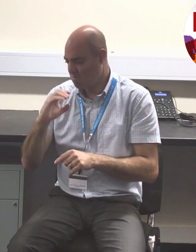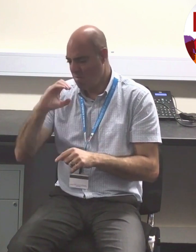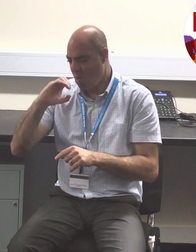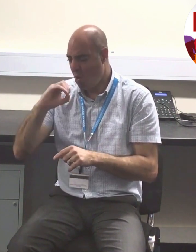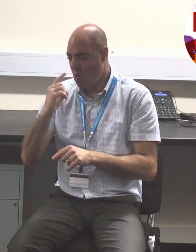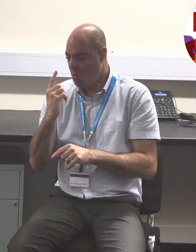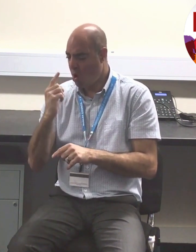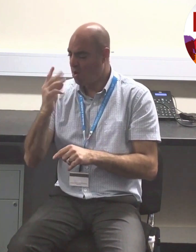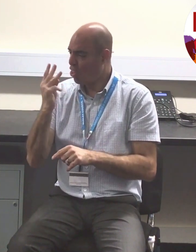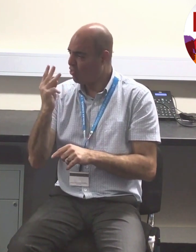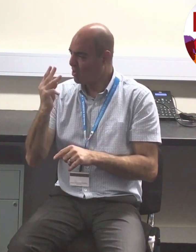course on